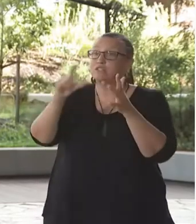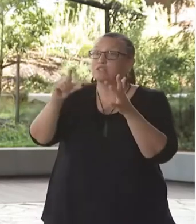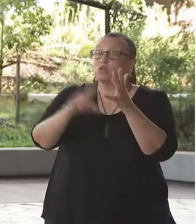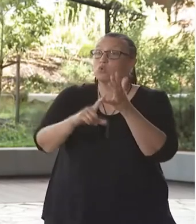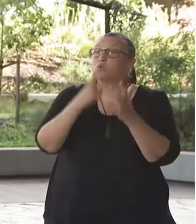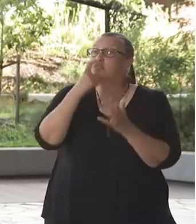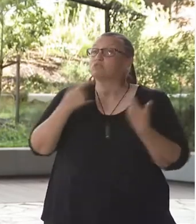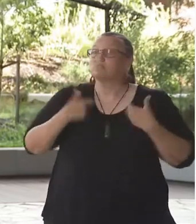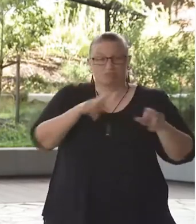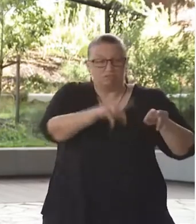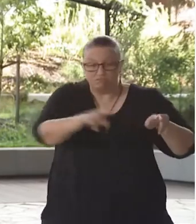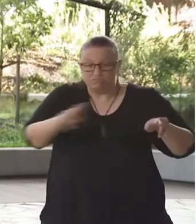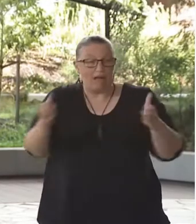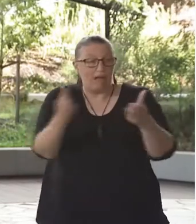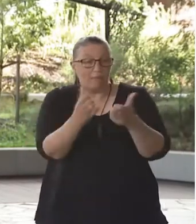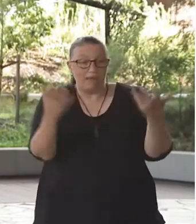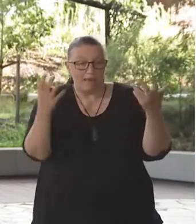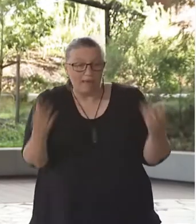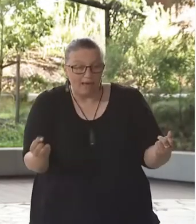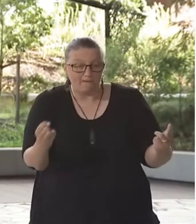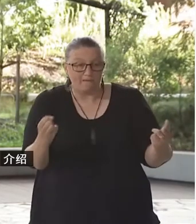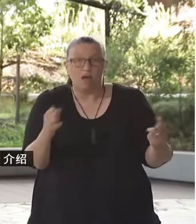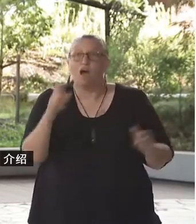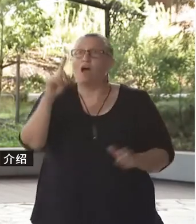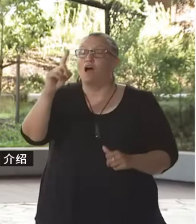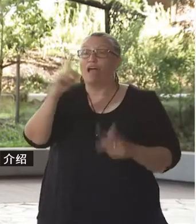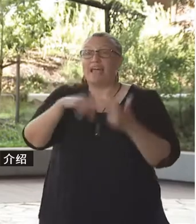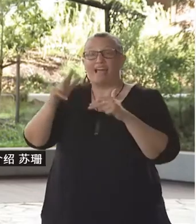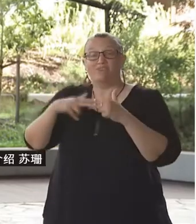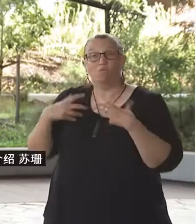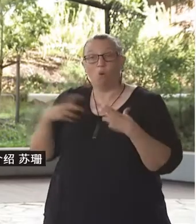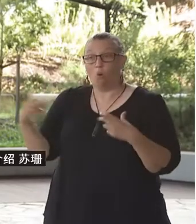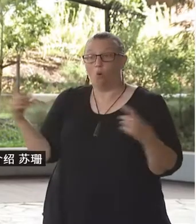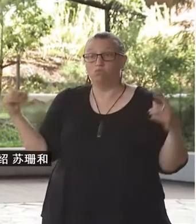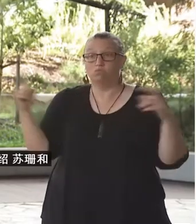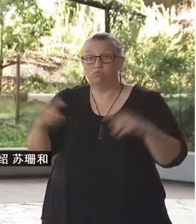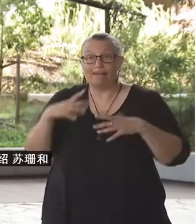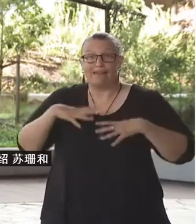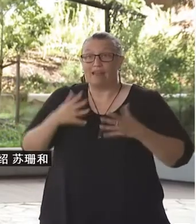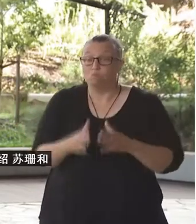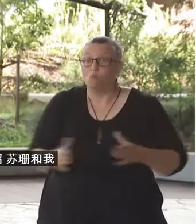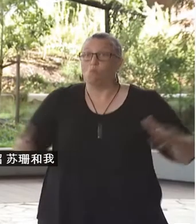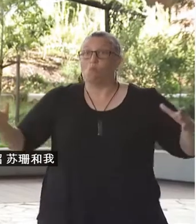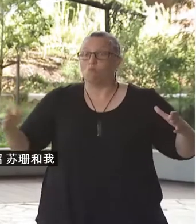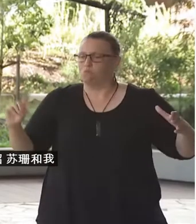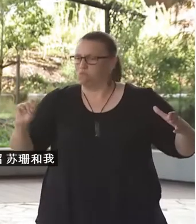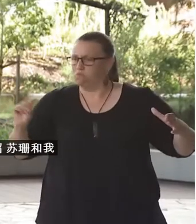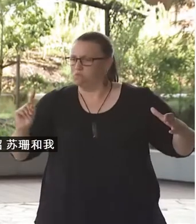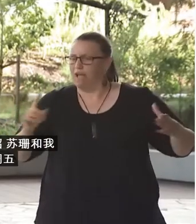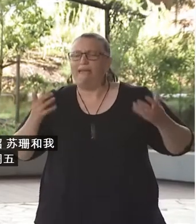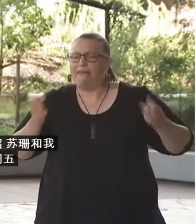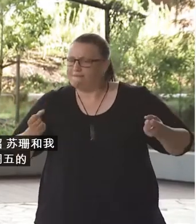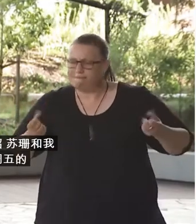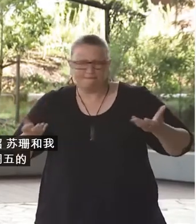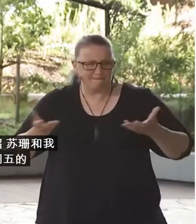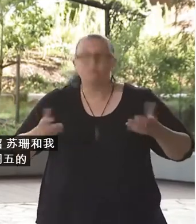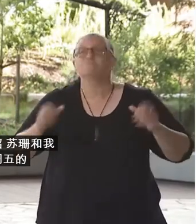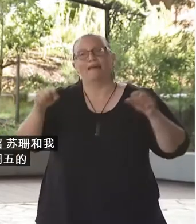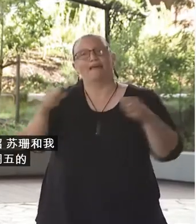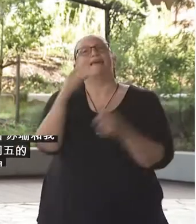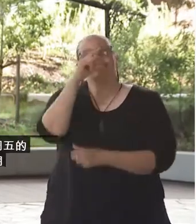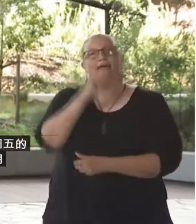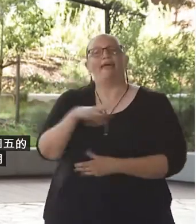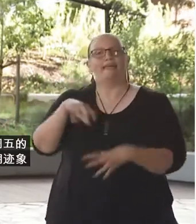we set out, we have the capacity within our health system. And as we said, both Susan and myself last